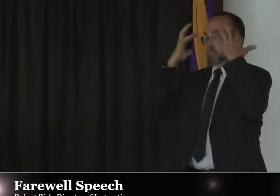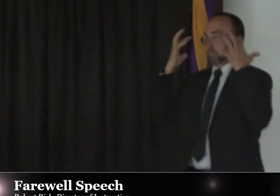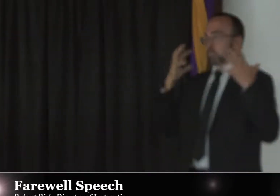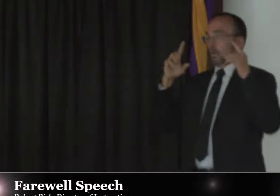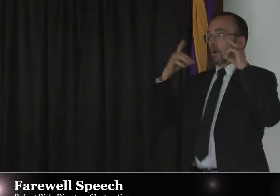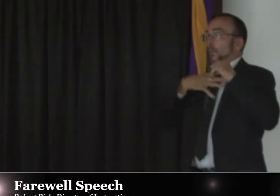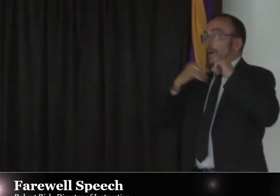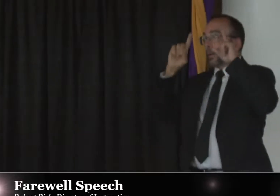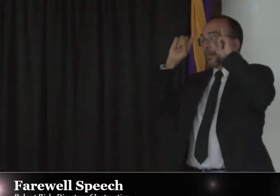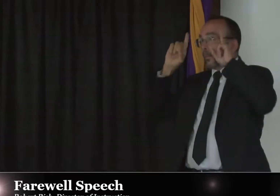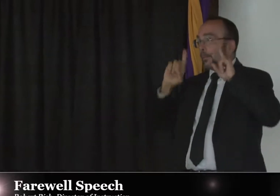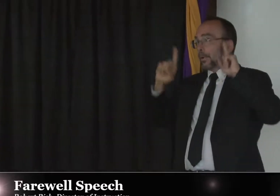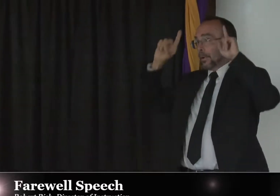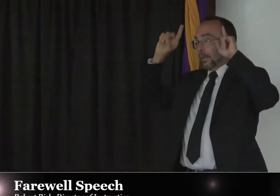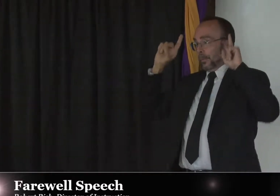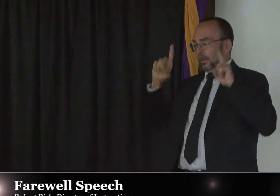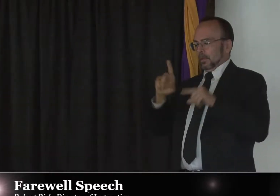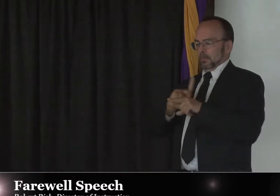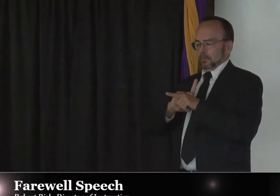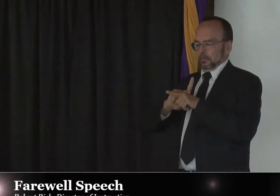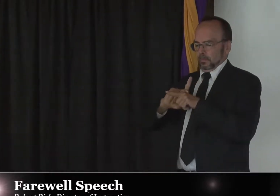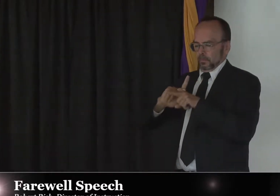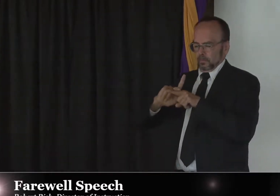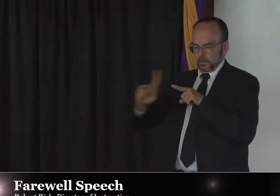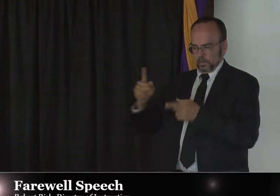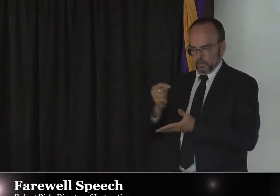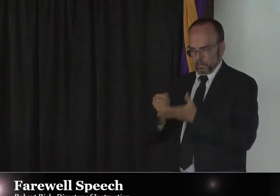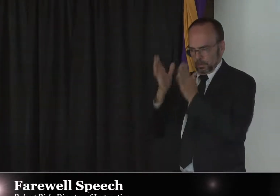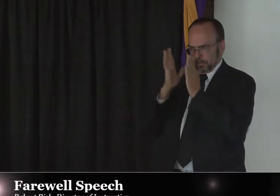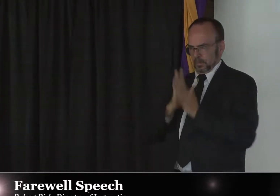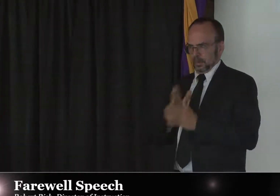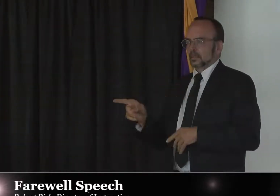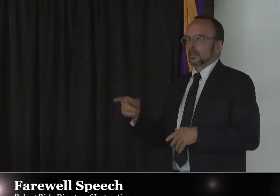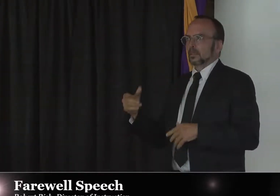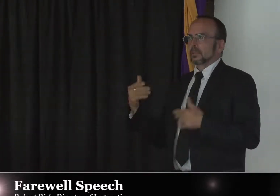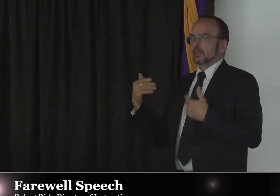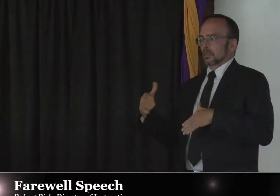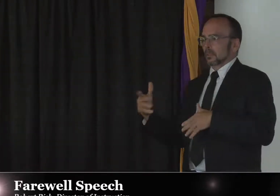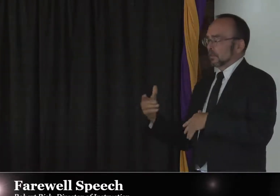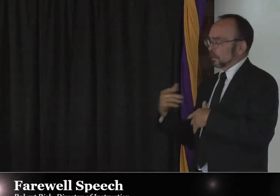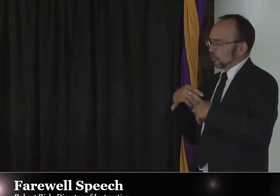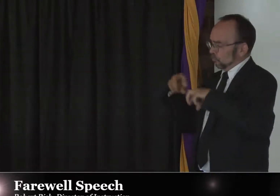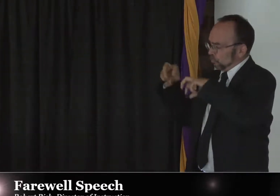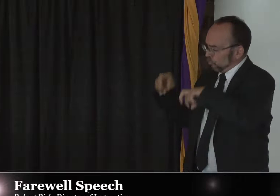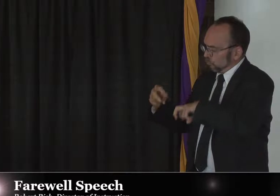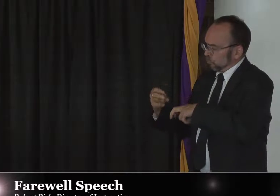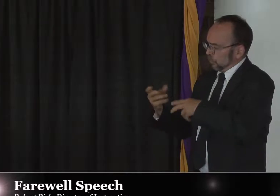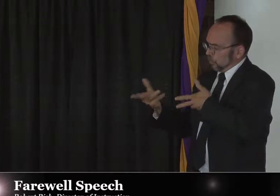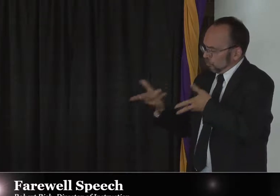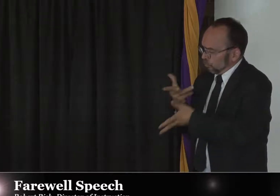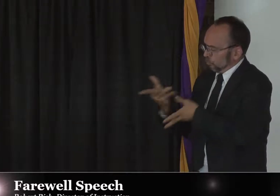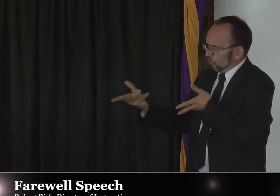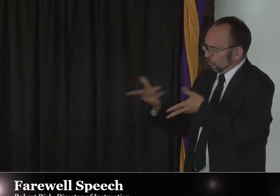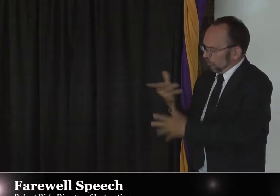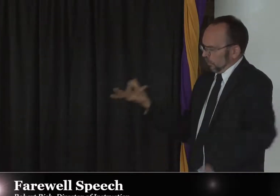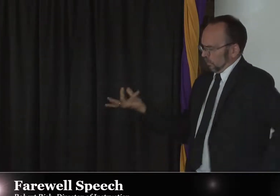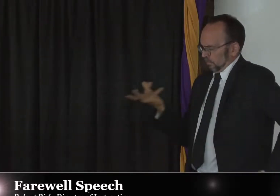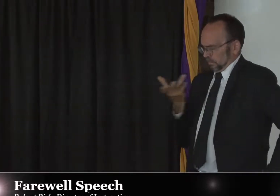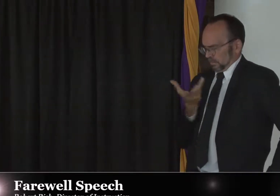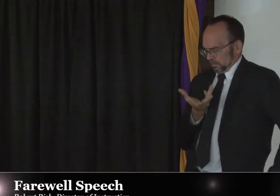short with black curly hair, with white streaks. She was a good therapist. We sat and chatted.